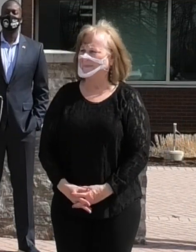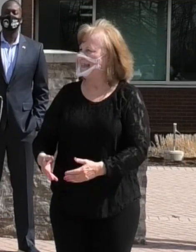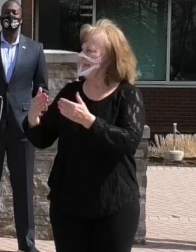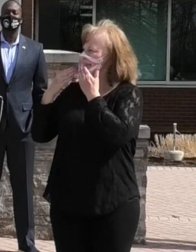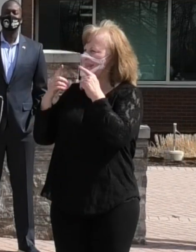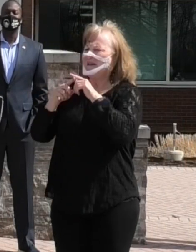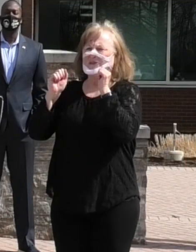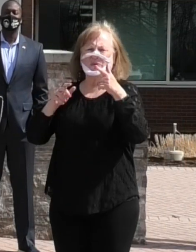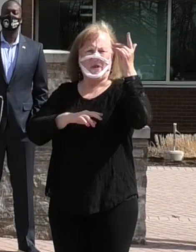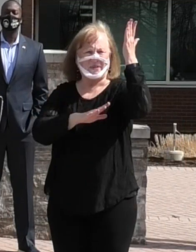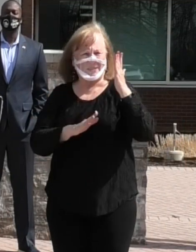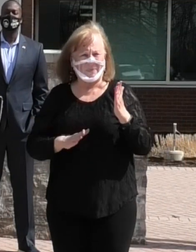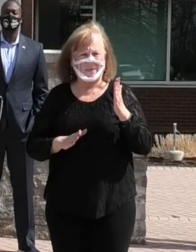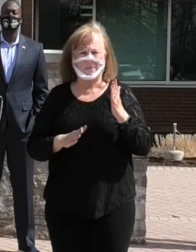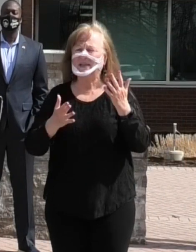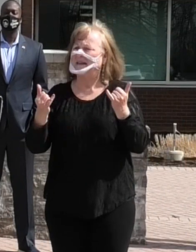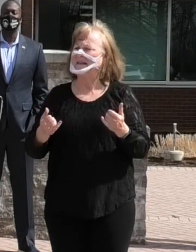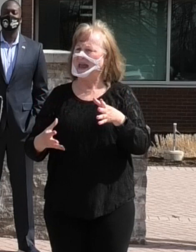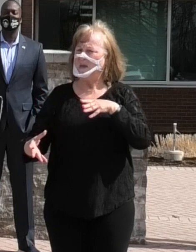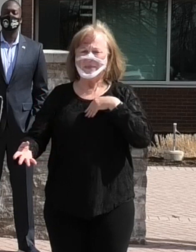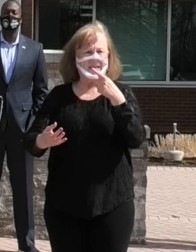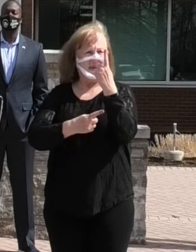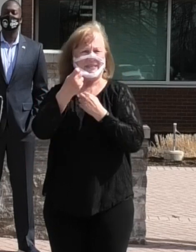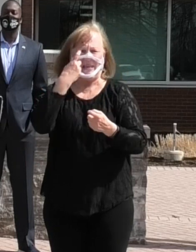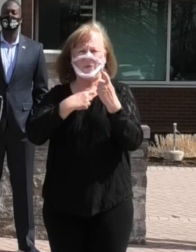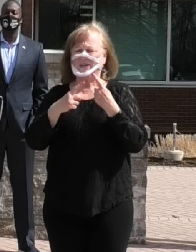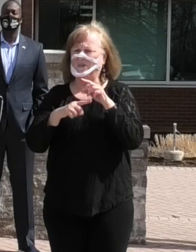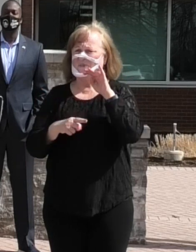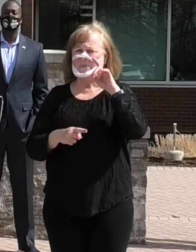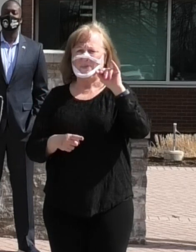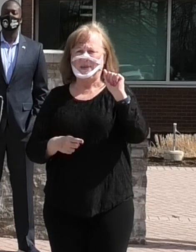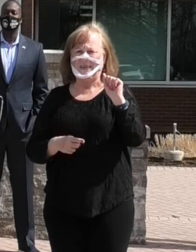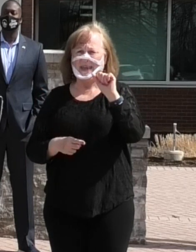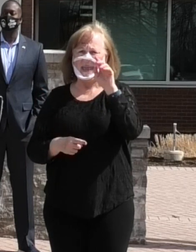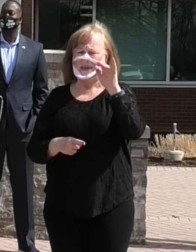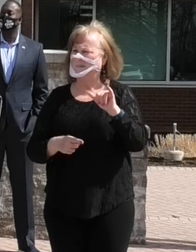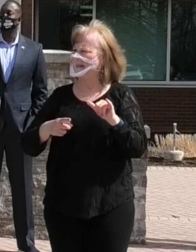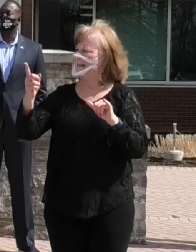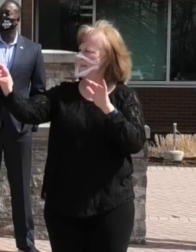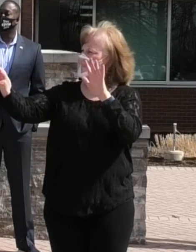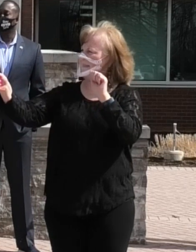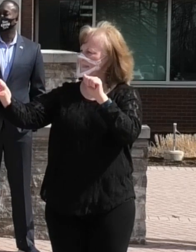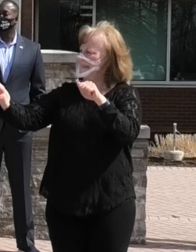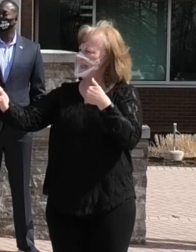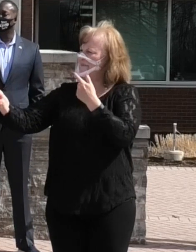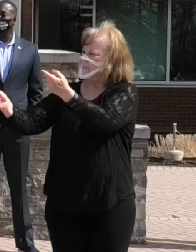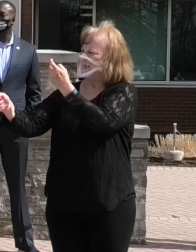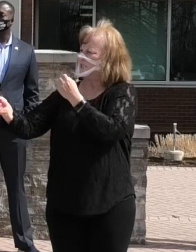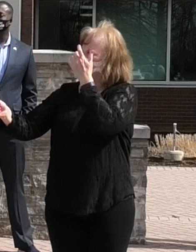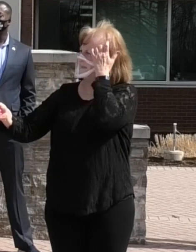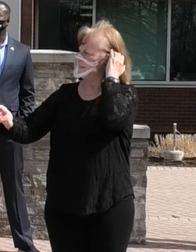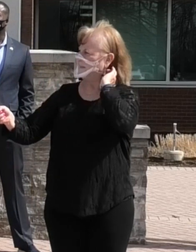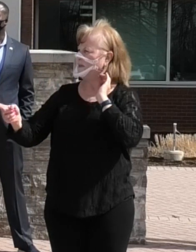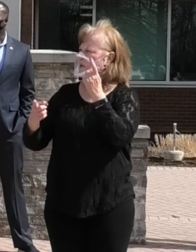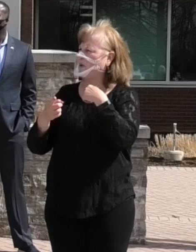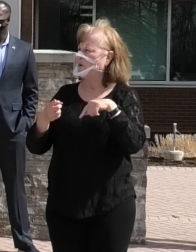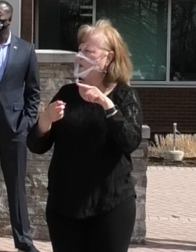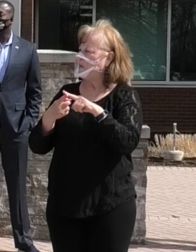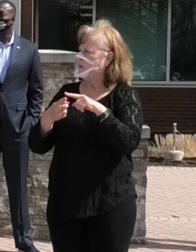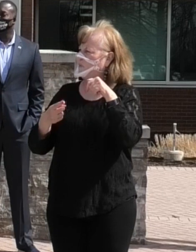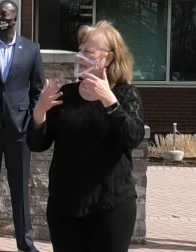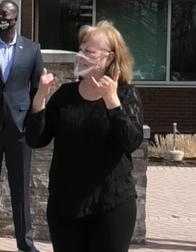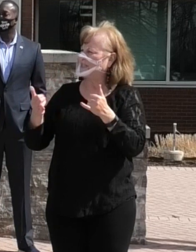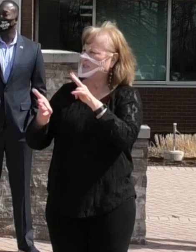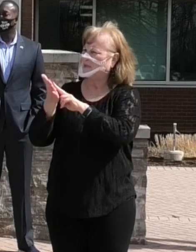Thank you to all our speakers. We'll now take any questions from the media. Amy? Okay, great. Yeah, I had a couple of questions. First of all, when does the